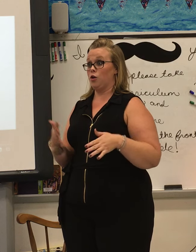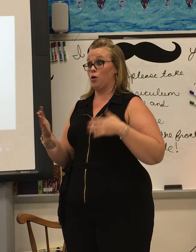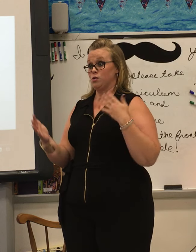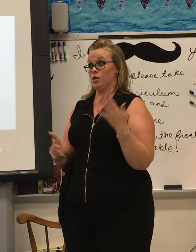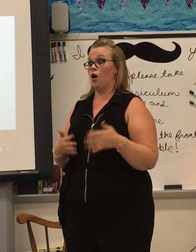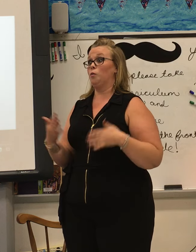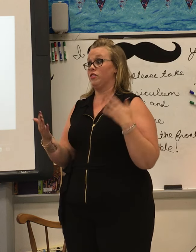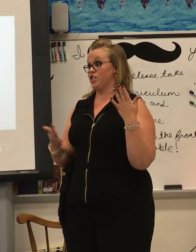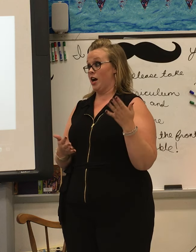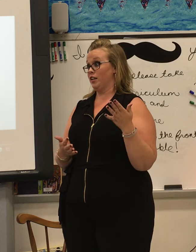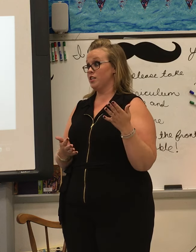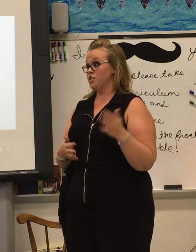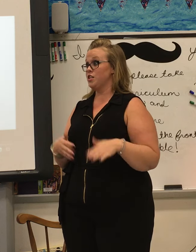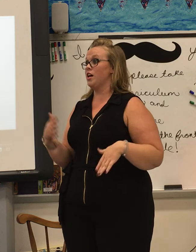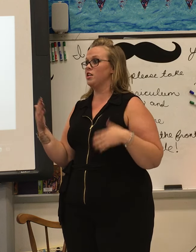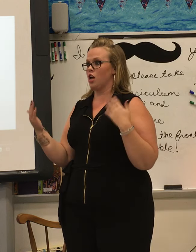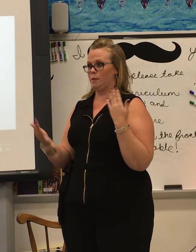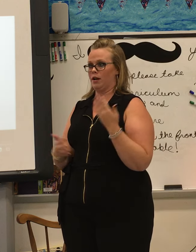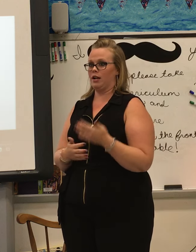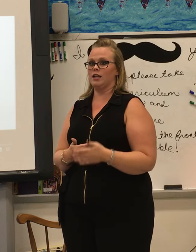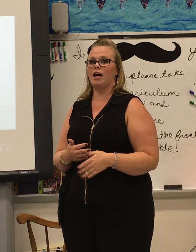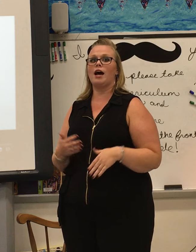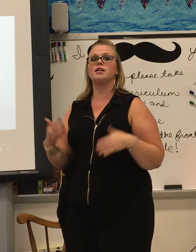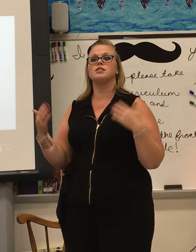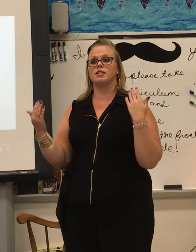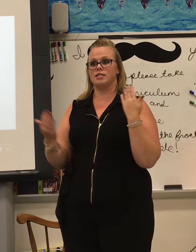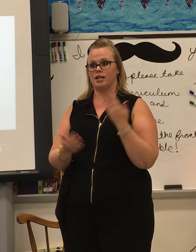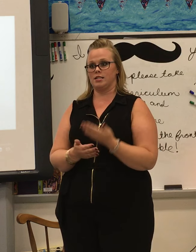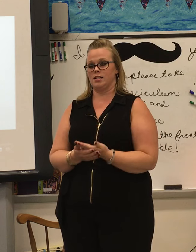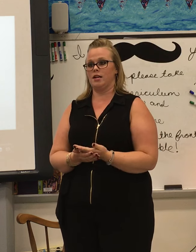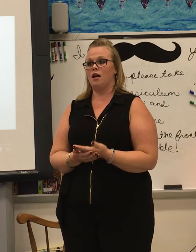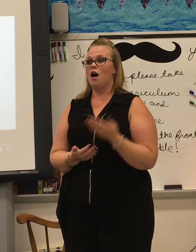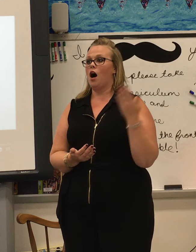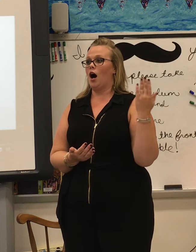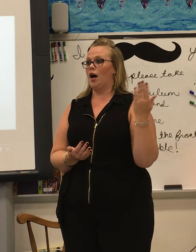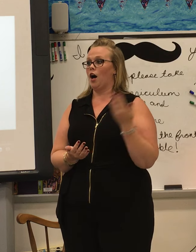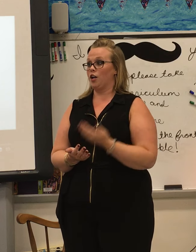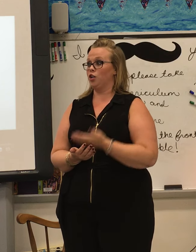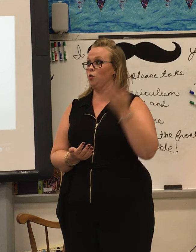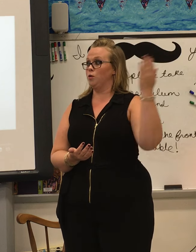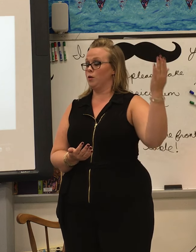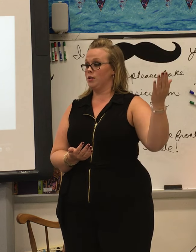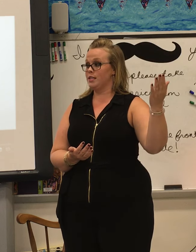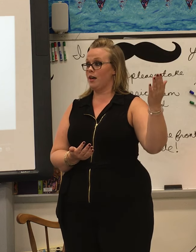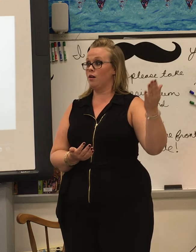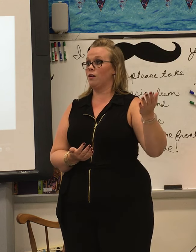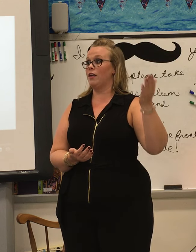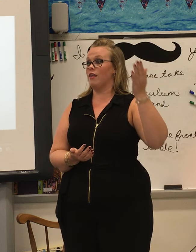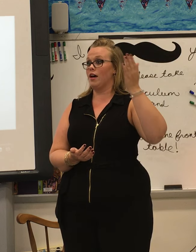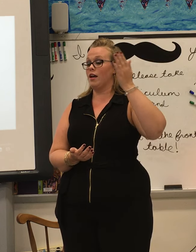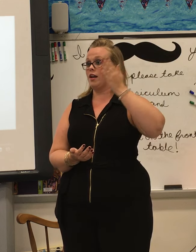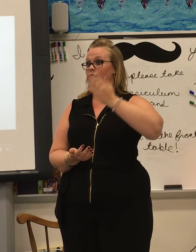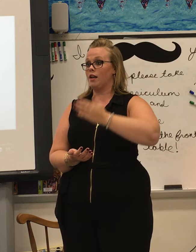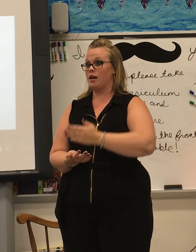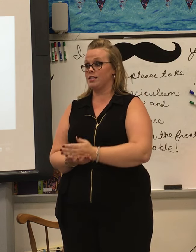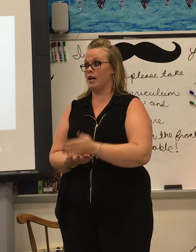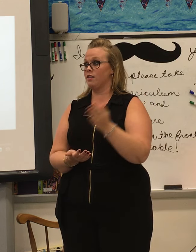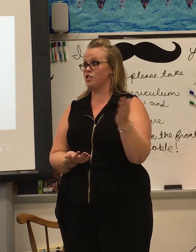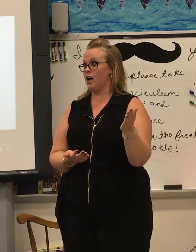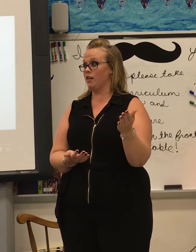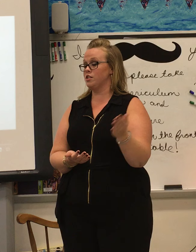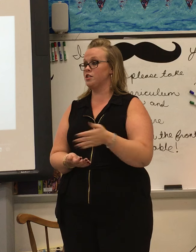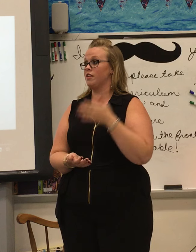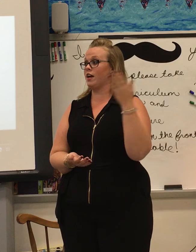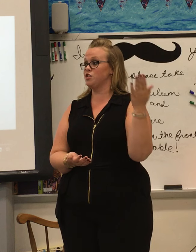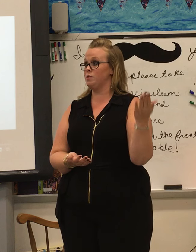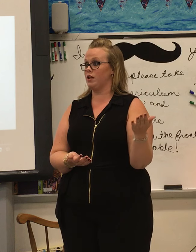what goes along with the challenge and talk about it in class and discuss it on a global scale, and then assign